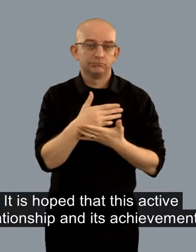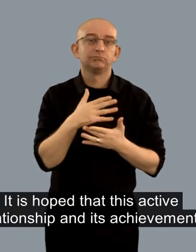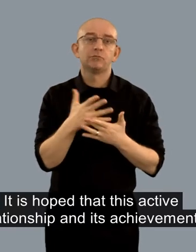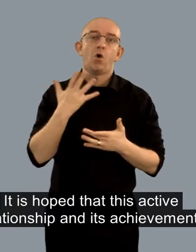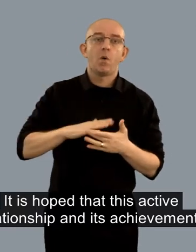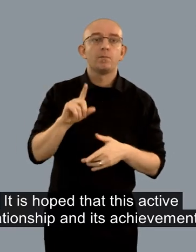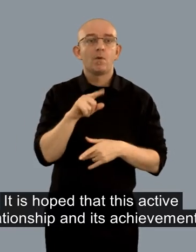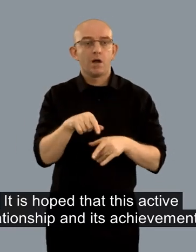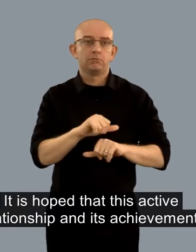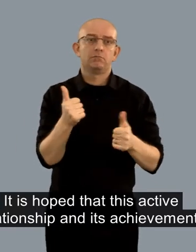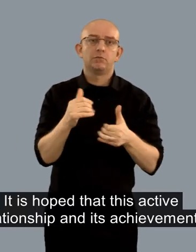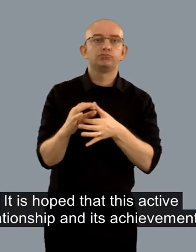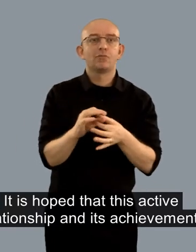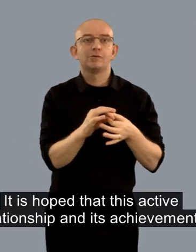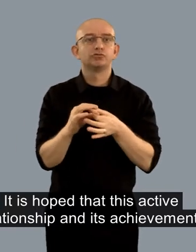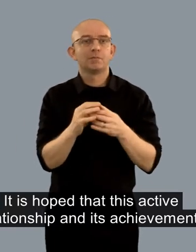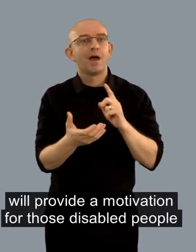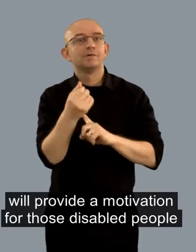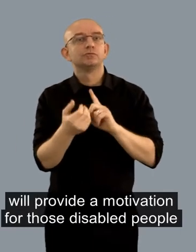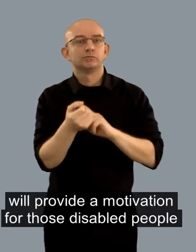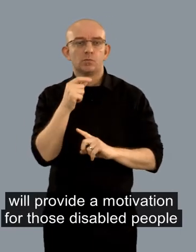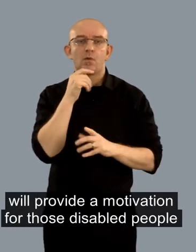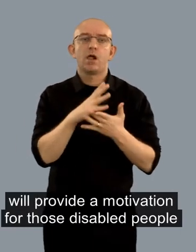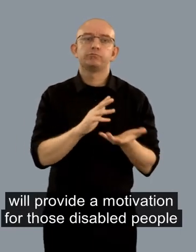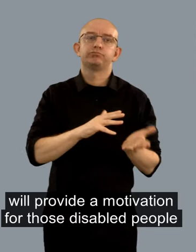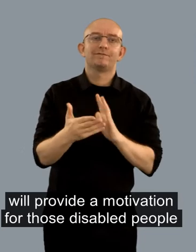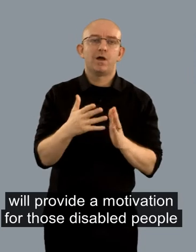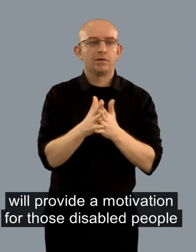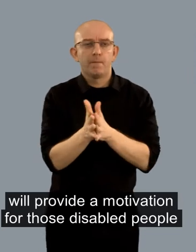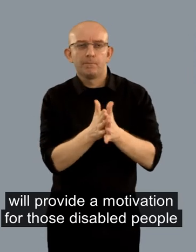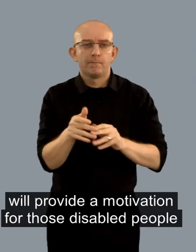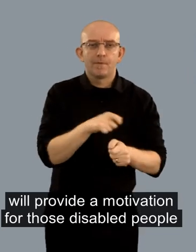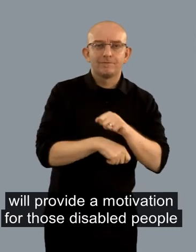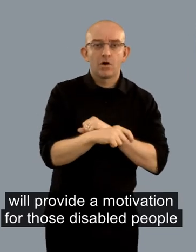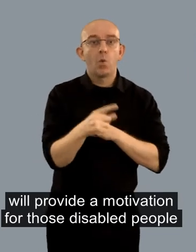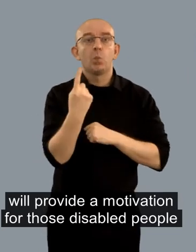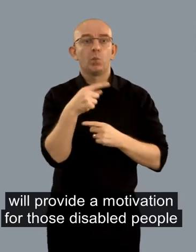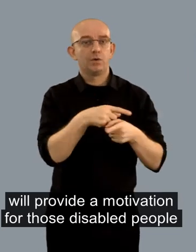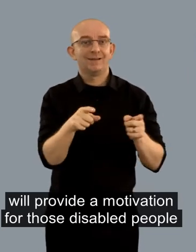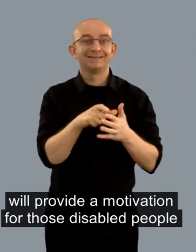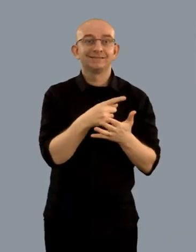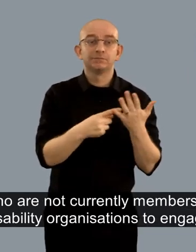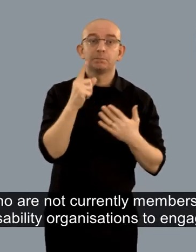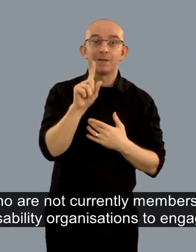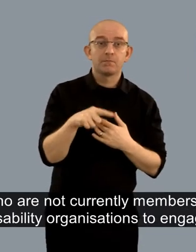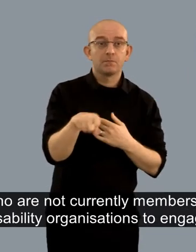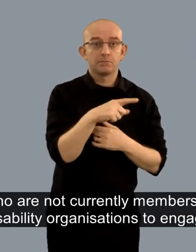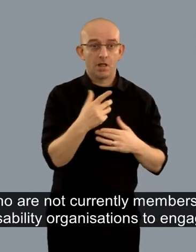active relationship and its achievements will provide a motivation for those disabled people who are not